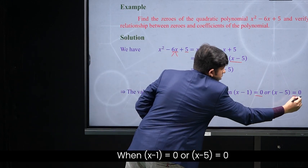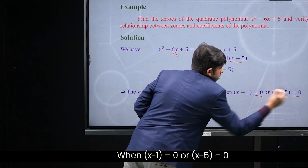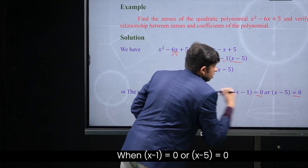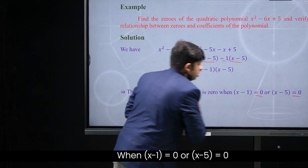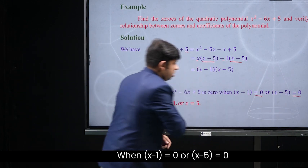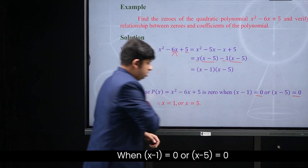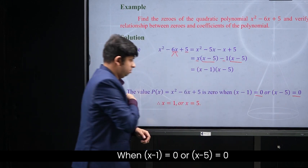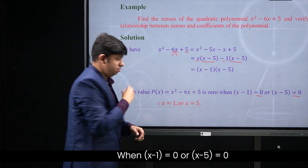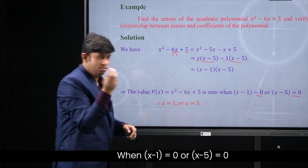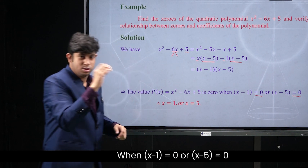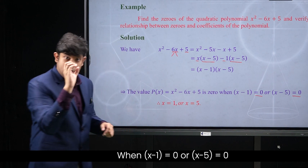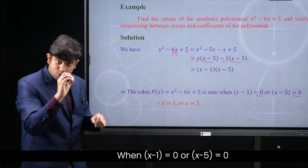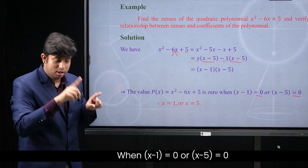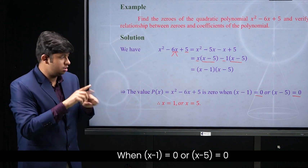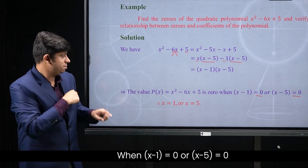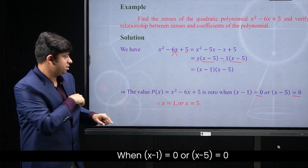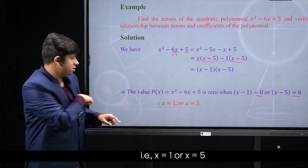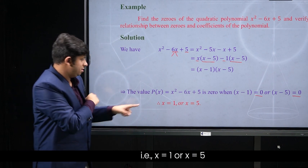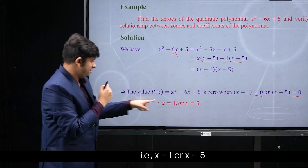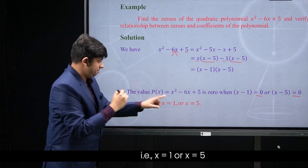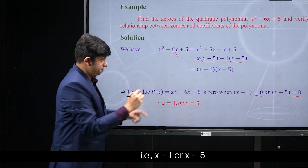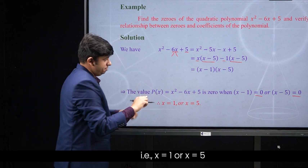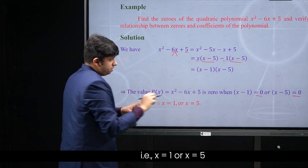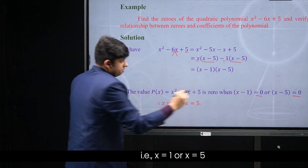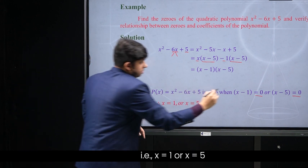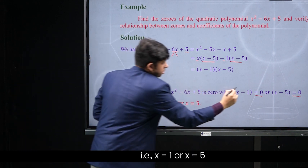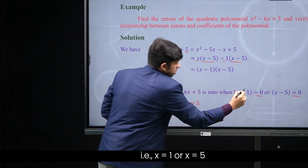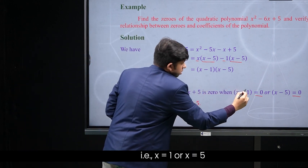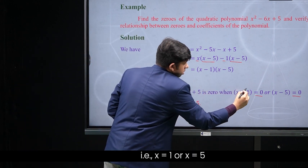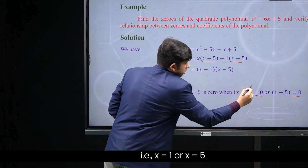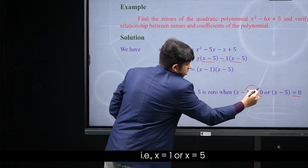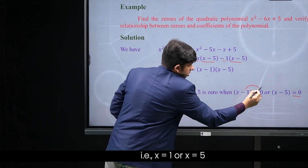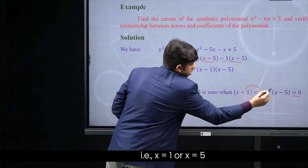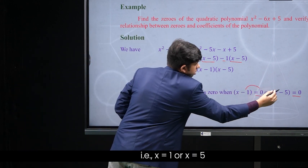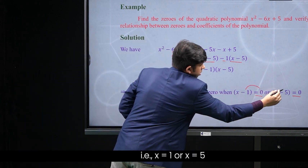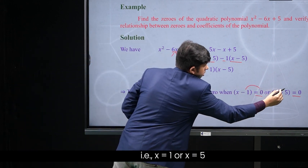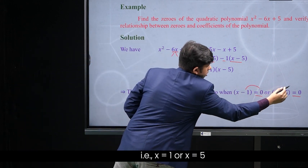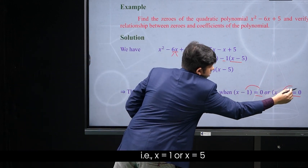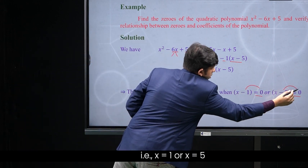5 is equal to 0. That is x equal to 1 or x equal to 5.